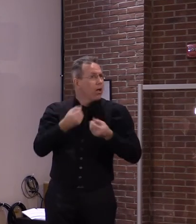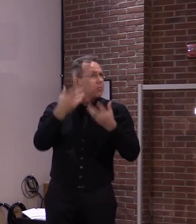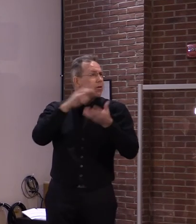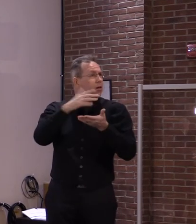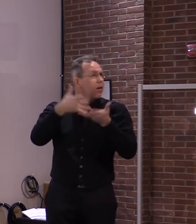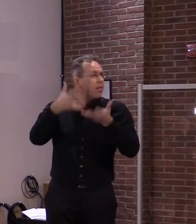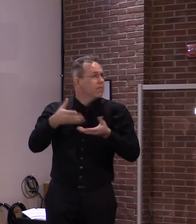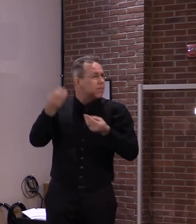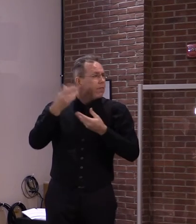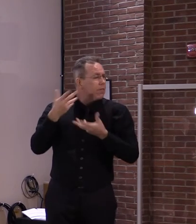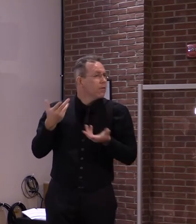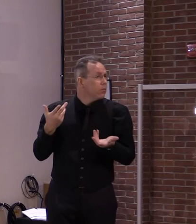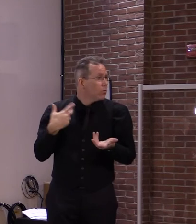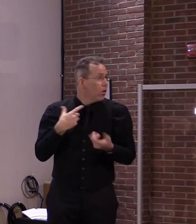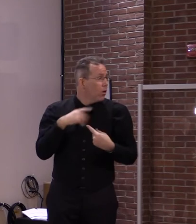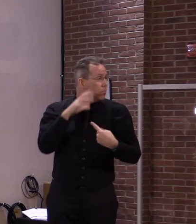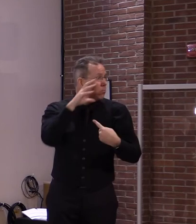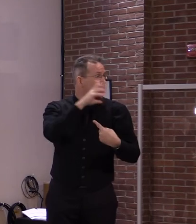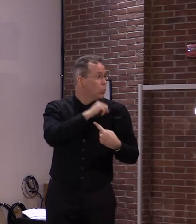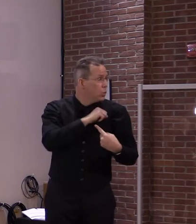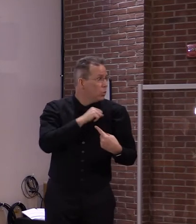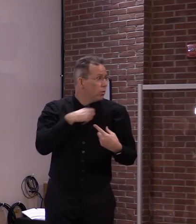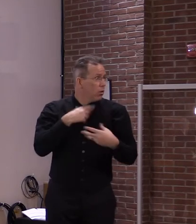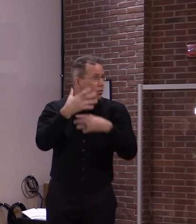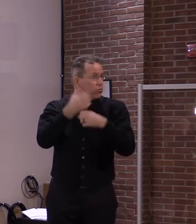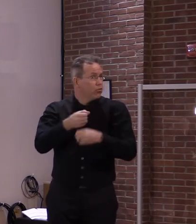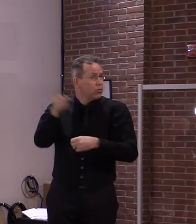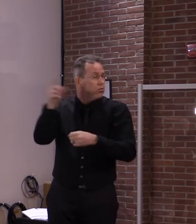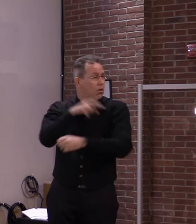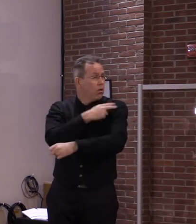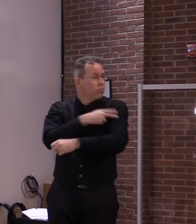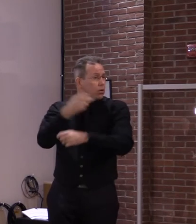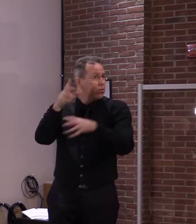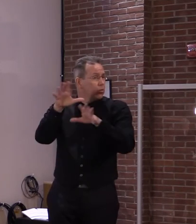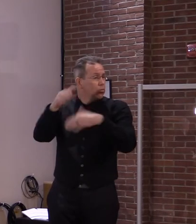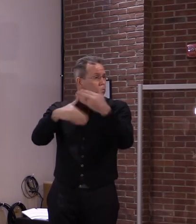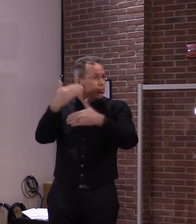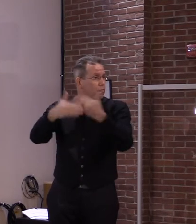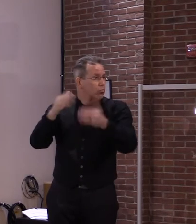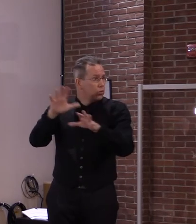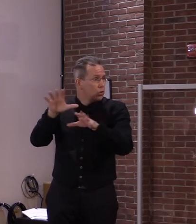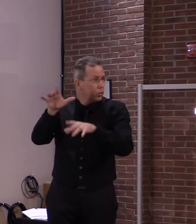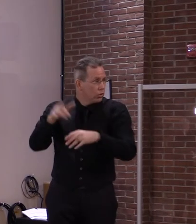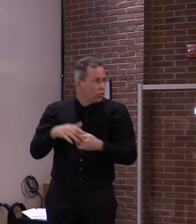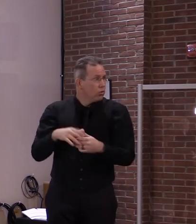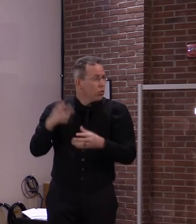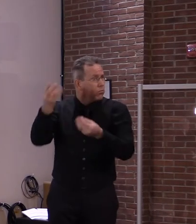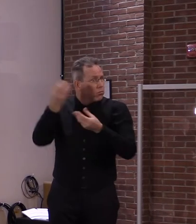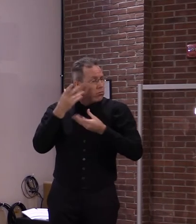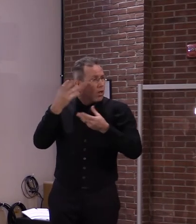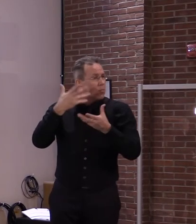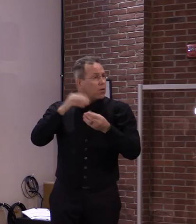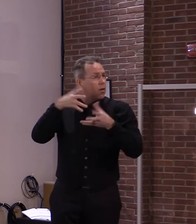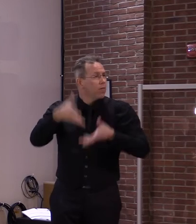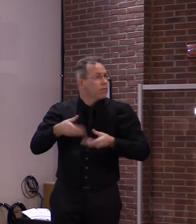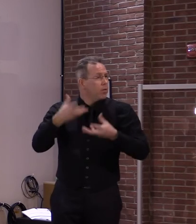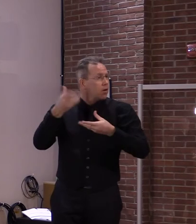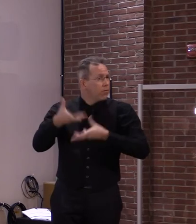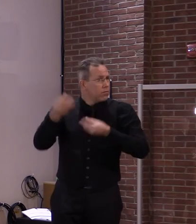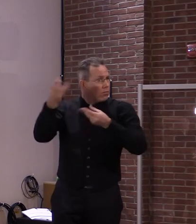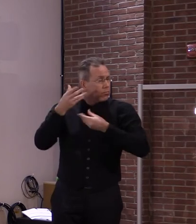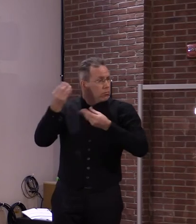hope are identifying as 1a and r1a but i will check on that for numbers in the clinics we know